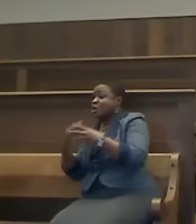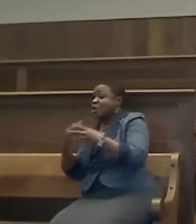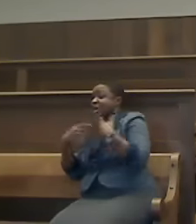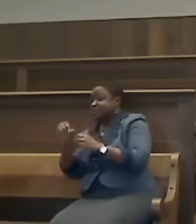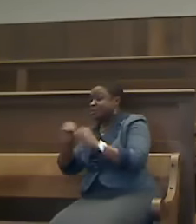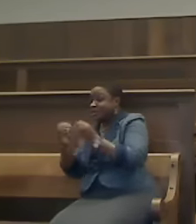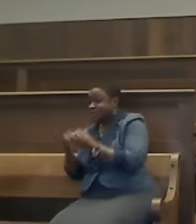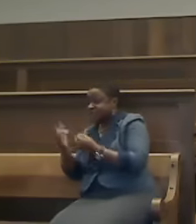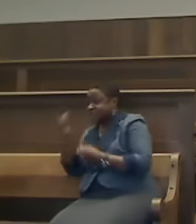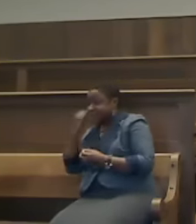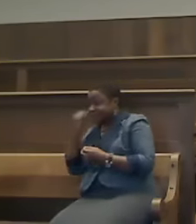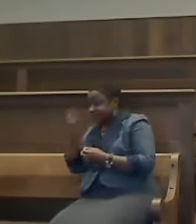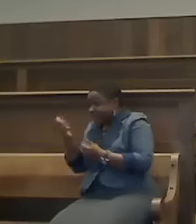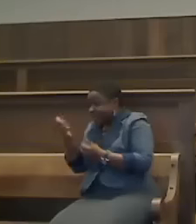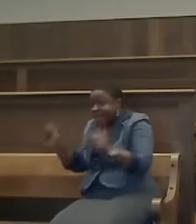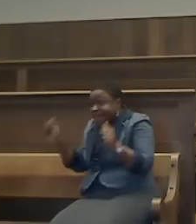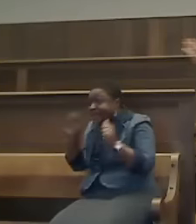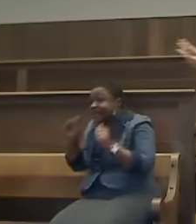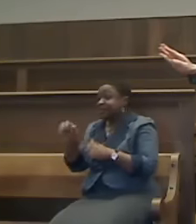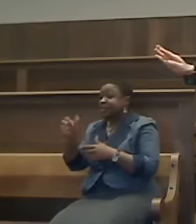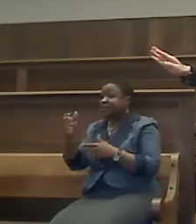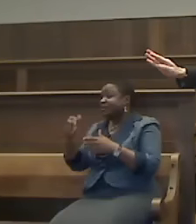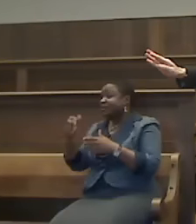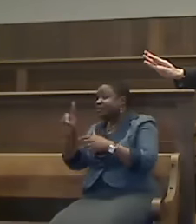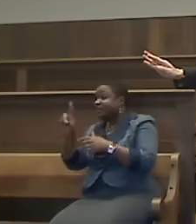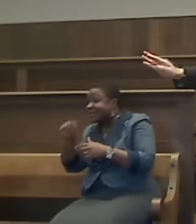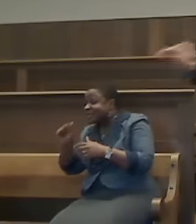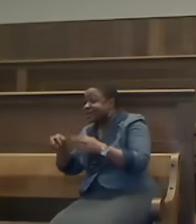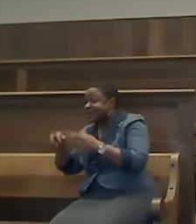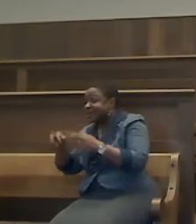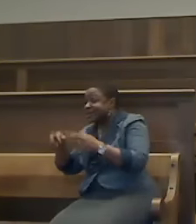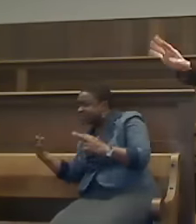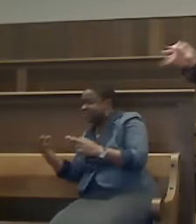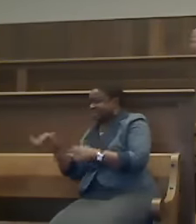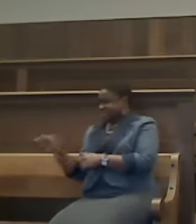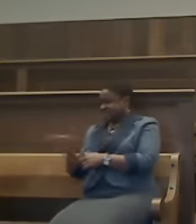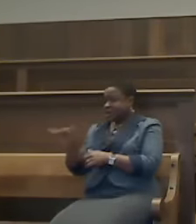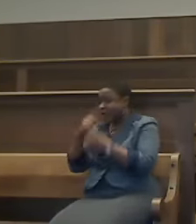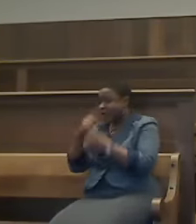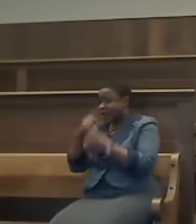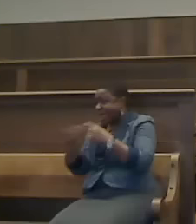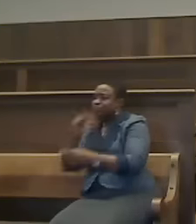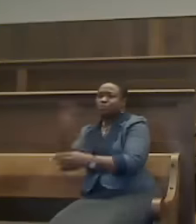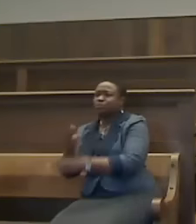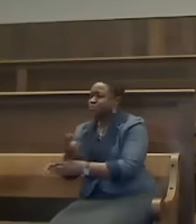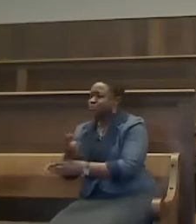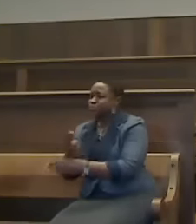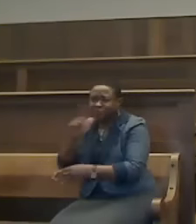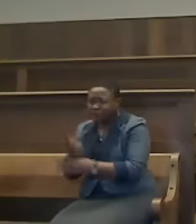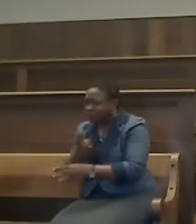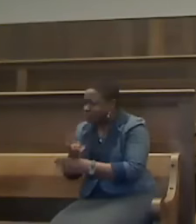to known allergens, don't use it. Don't use it. If they have proteins, if they